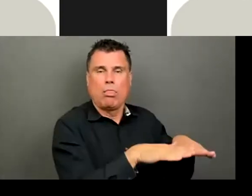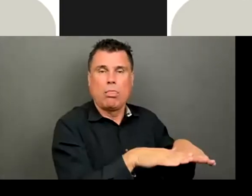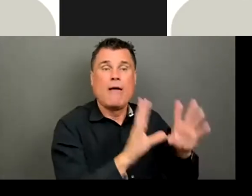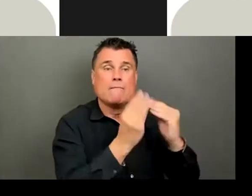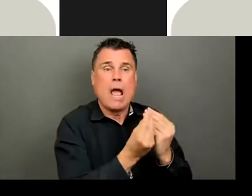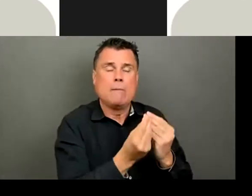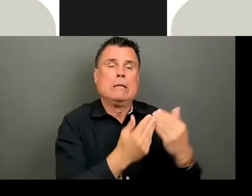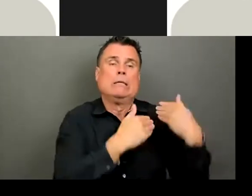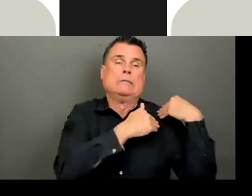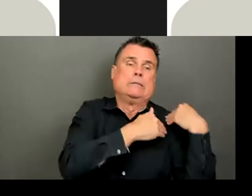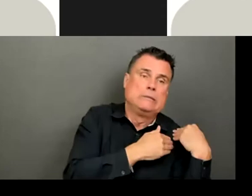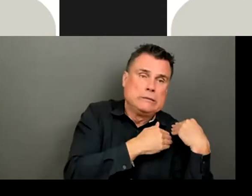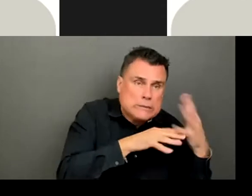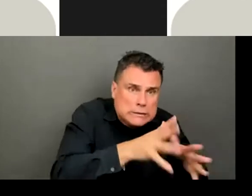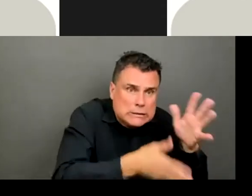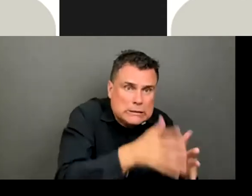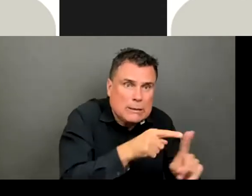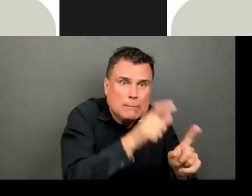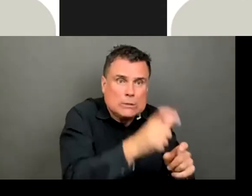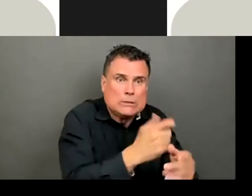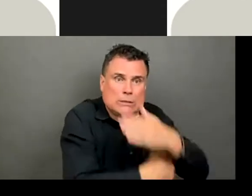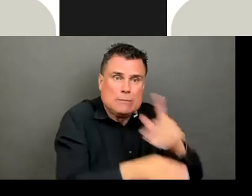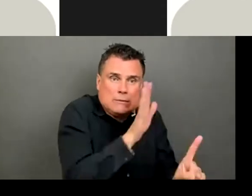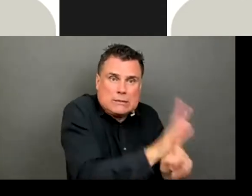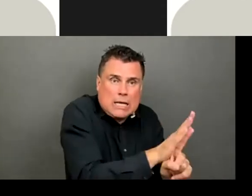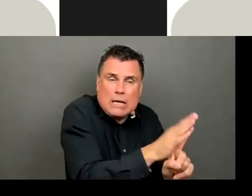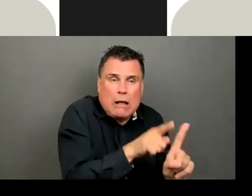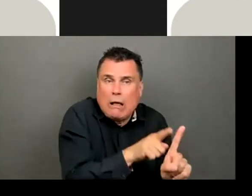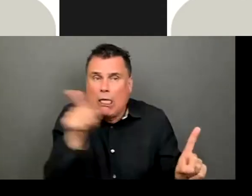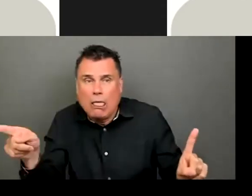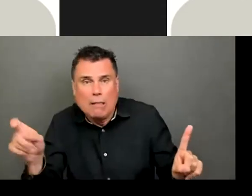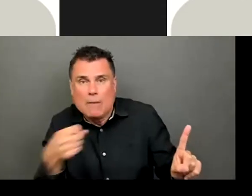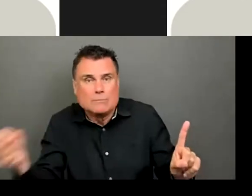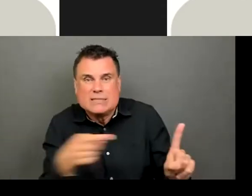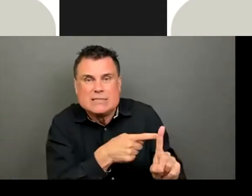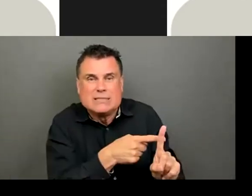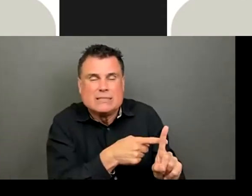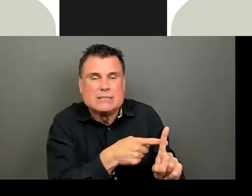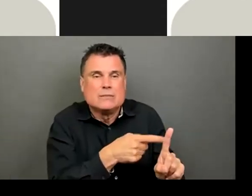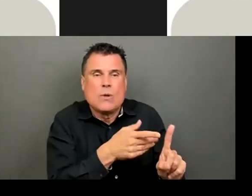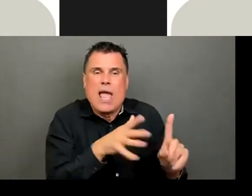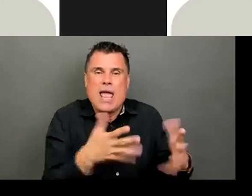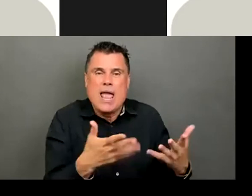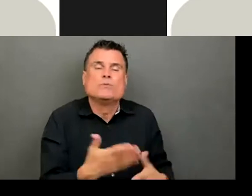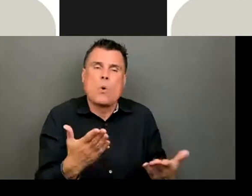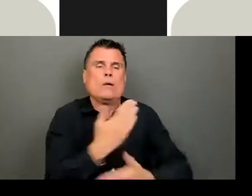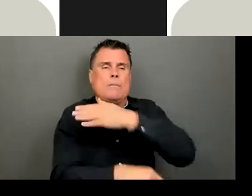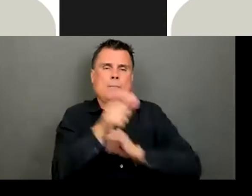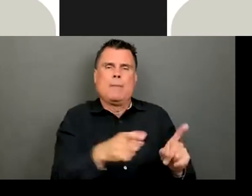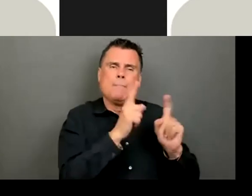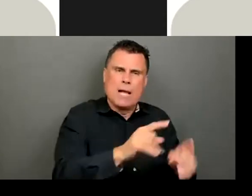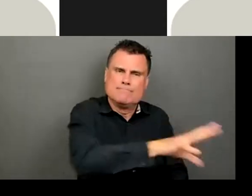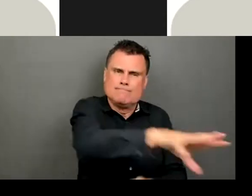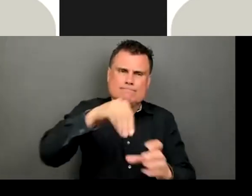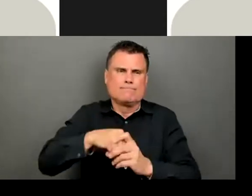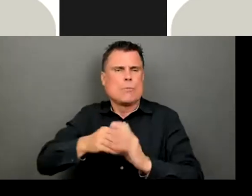of persons with disability or their representative organizations in the construction of what the policy and what the framework should